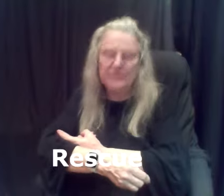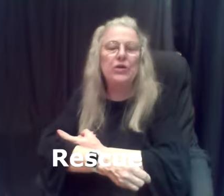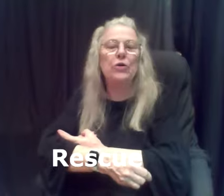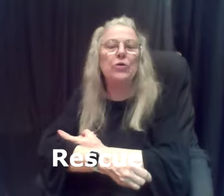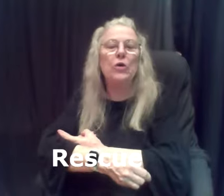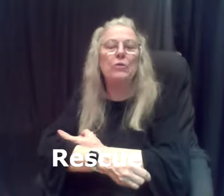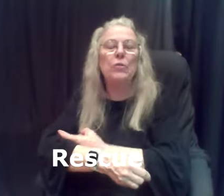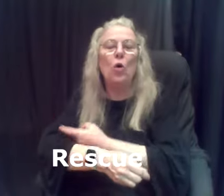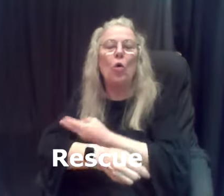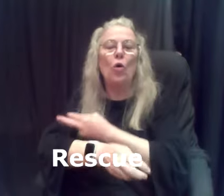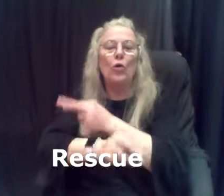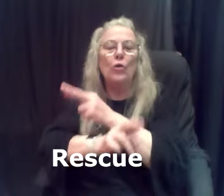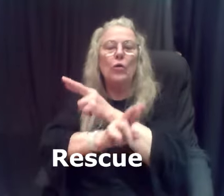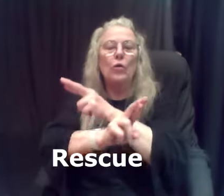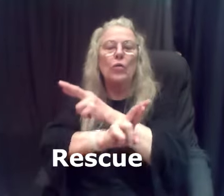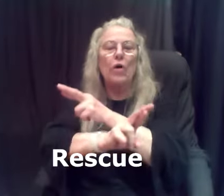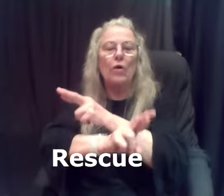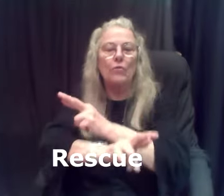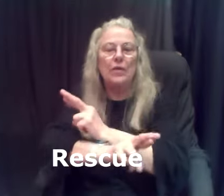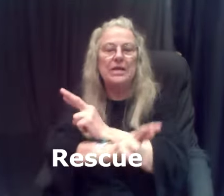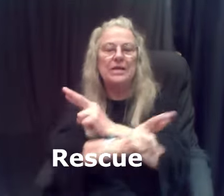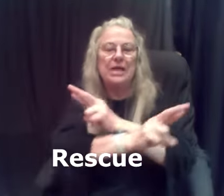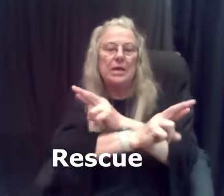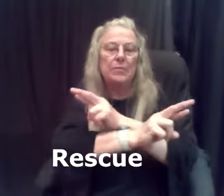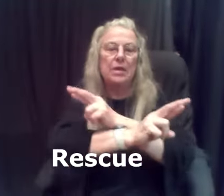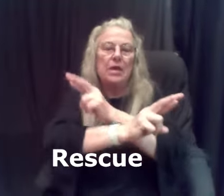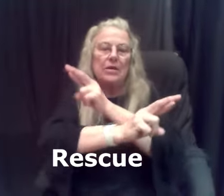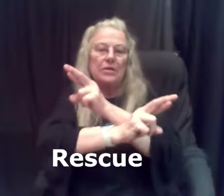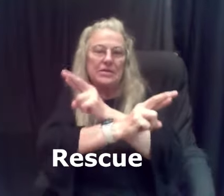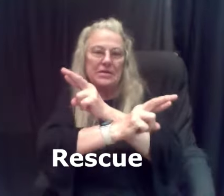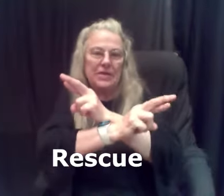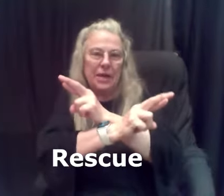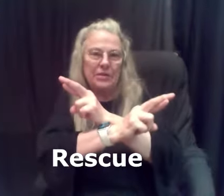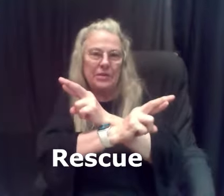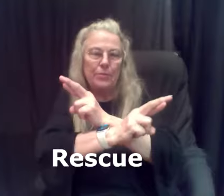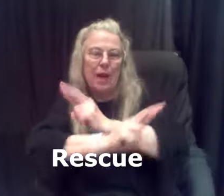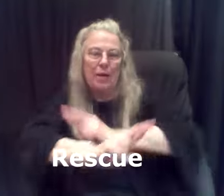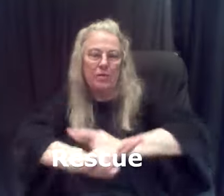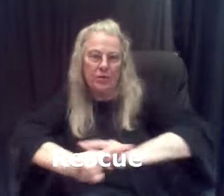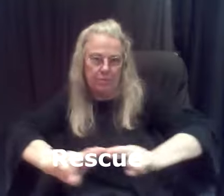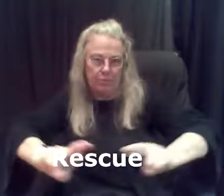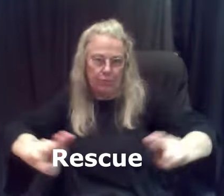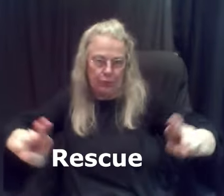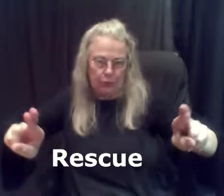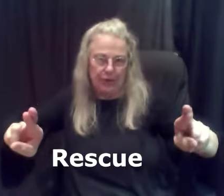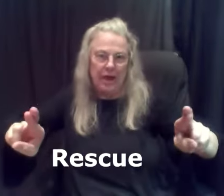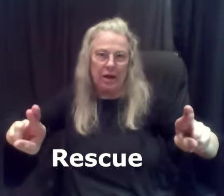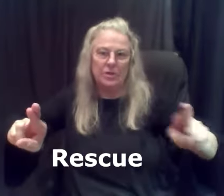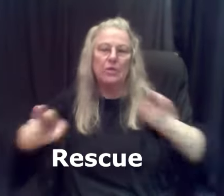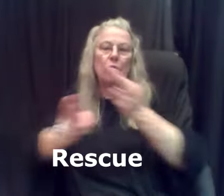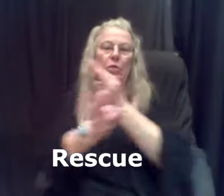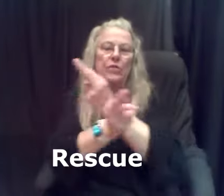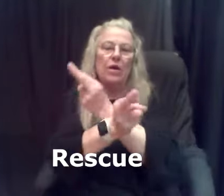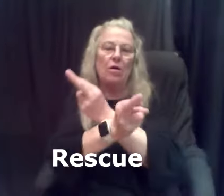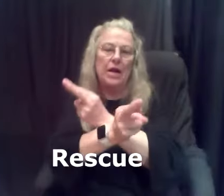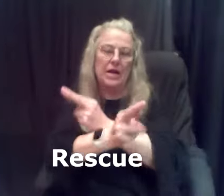Rescued or redeemed, same as the bound, pull it out with the R hands.